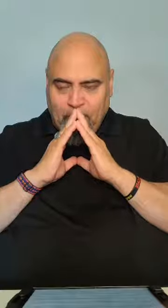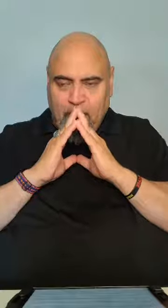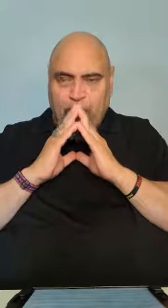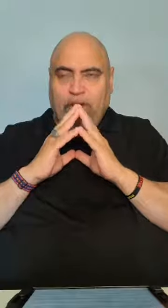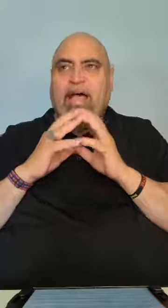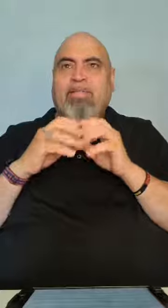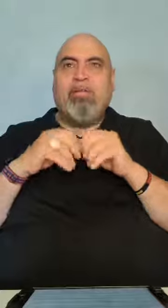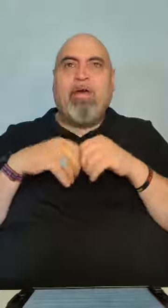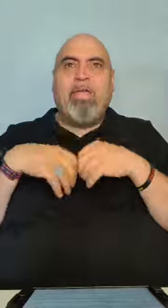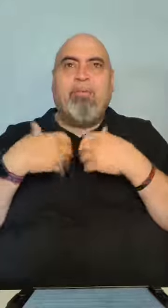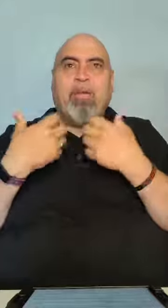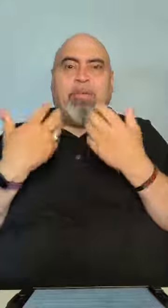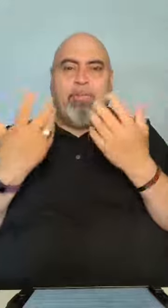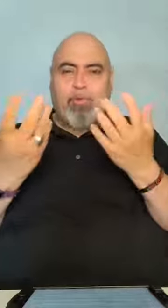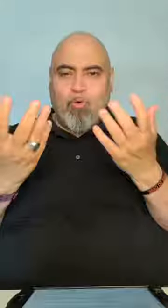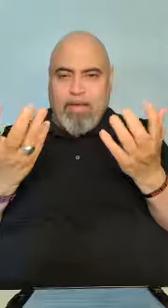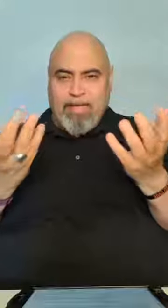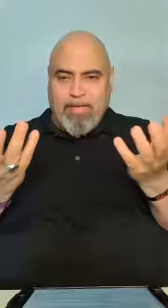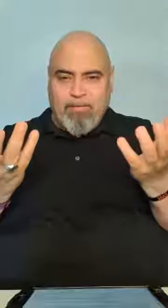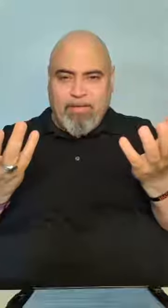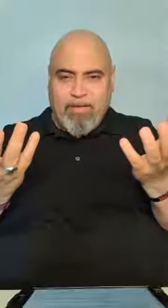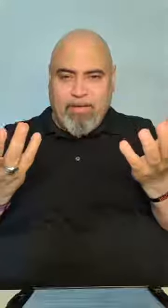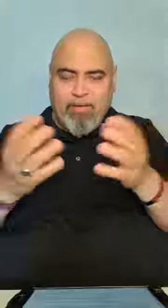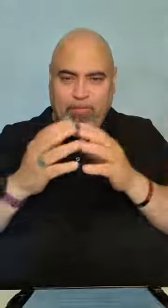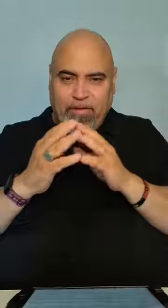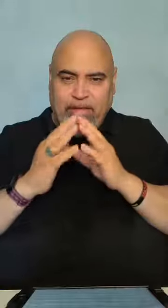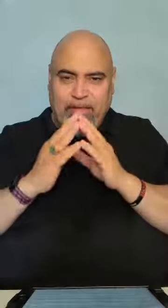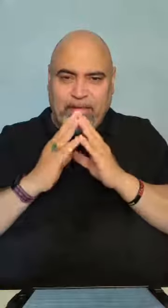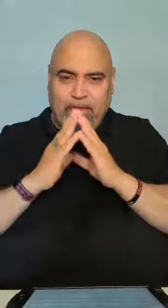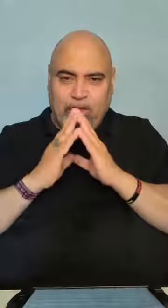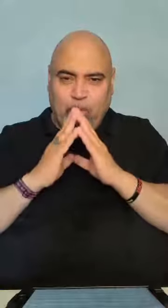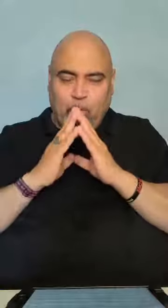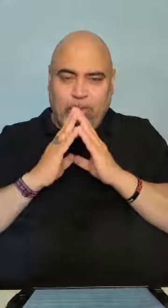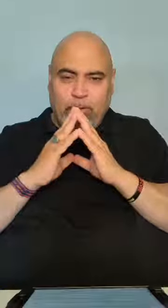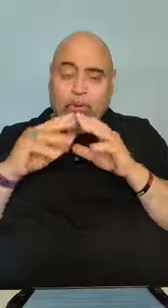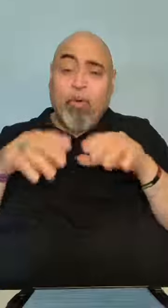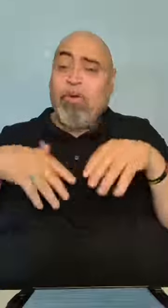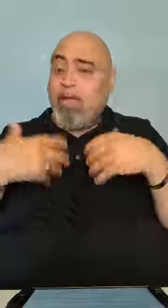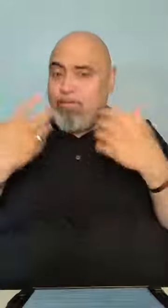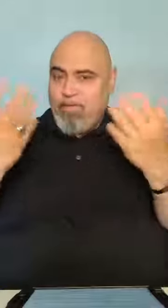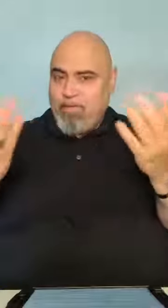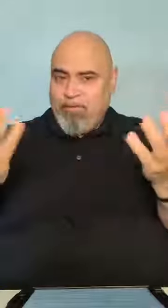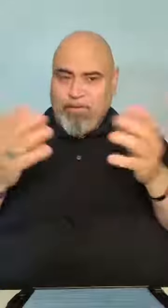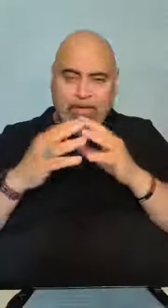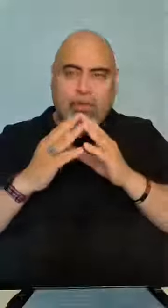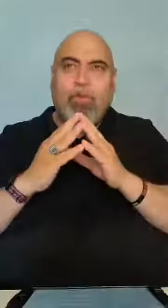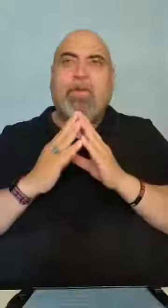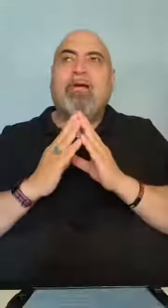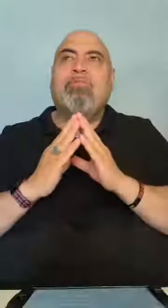We are not talking about people who may live differently than we do or love differently than we love.